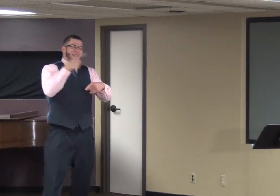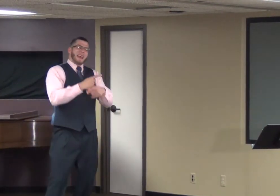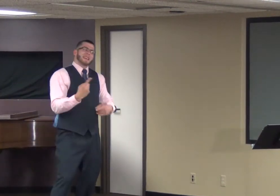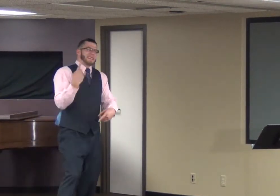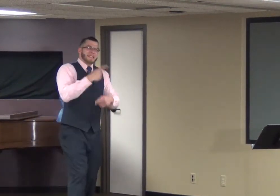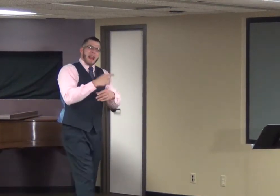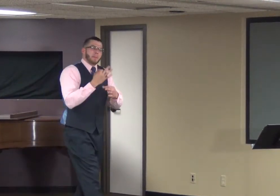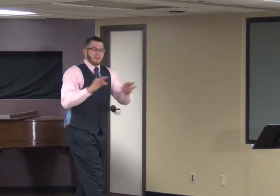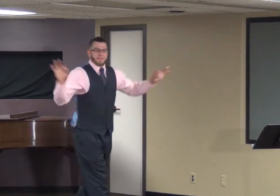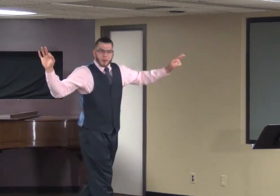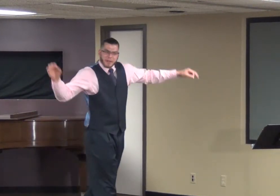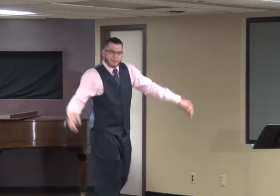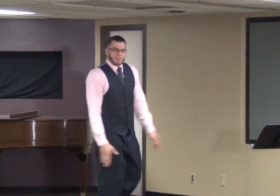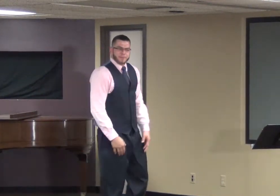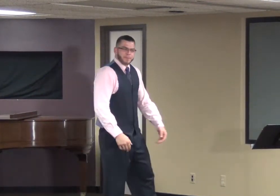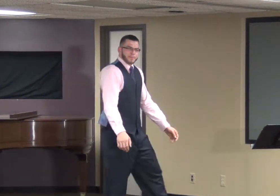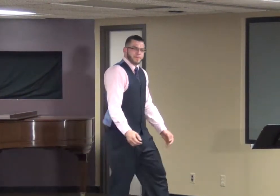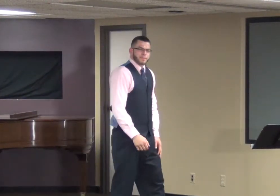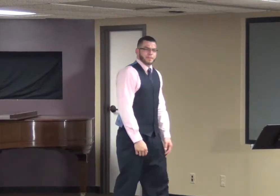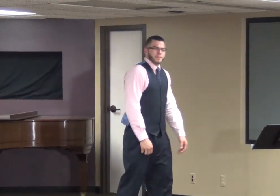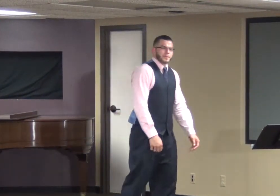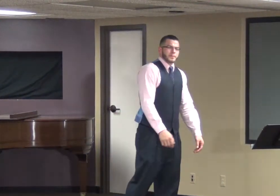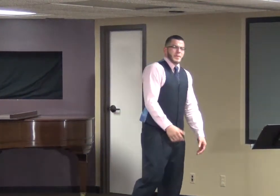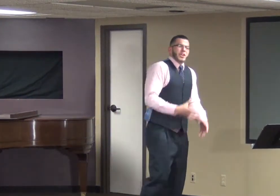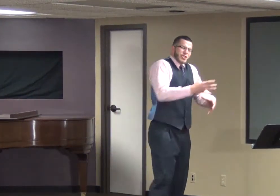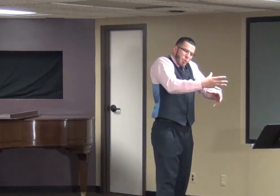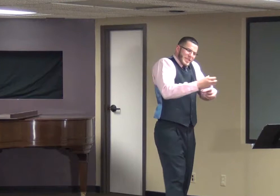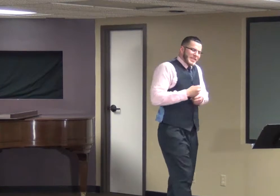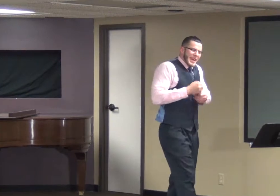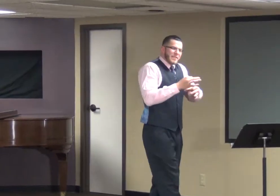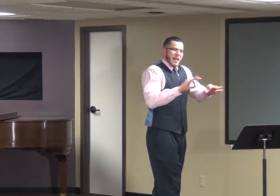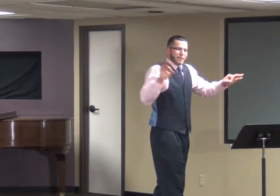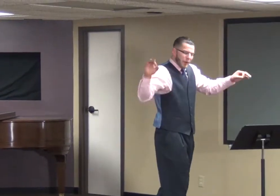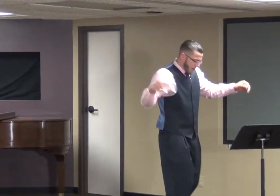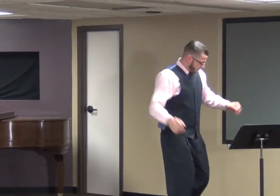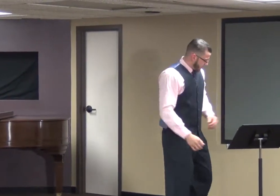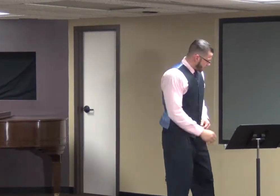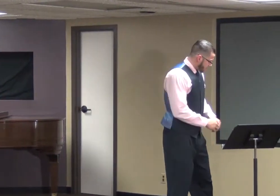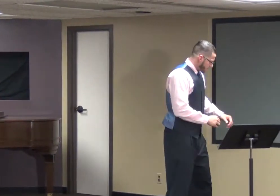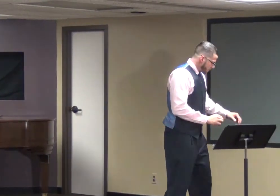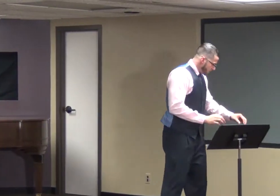Today is the day to be free. To receive that freedom.